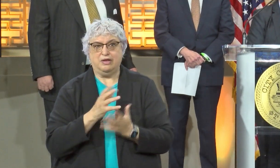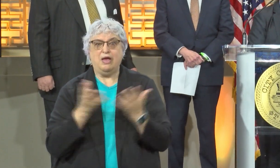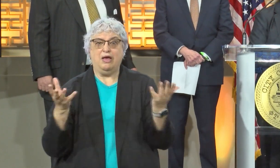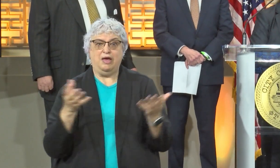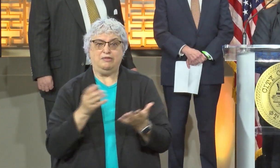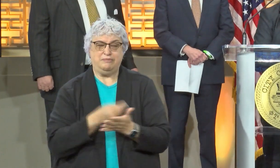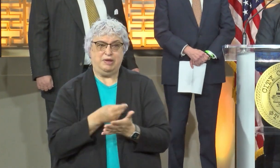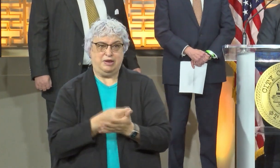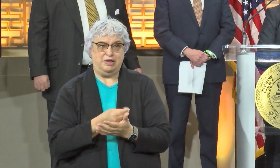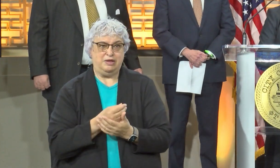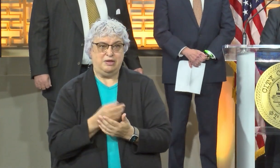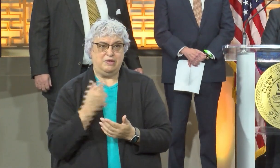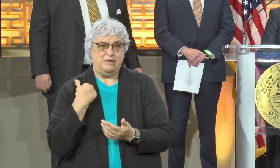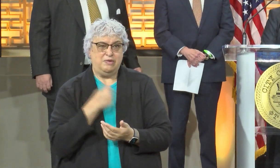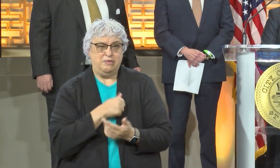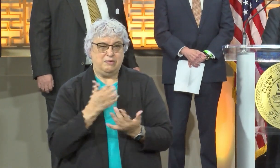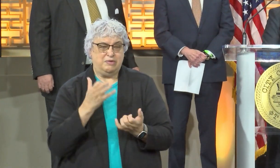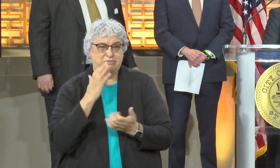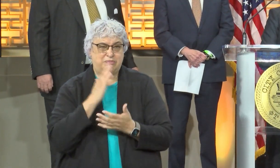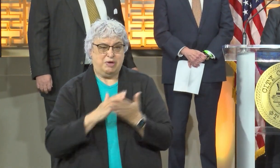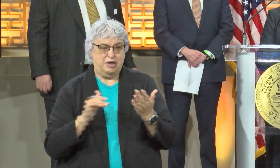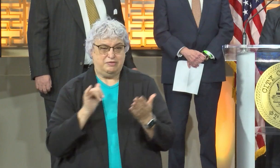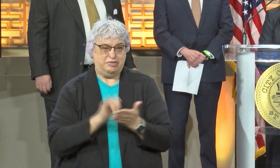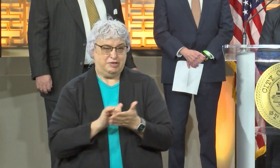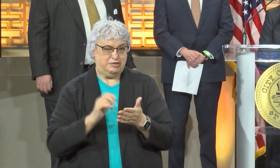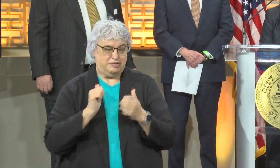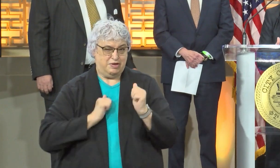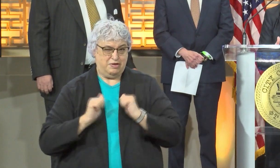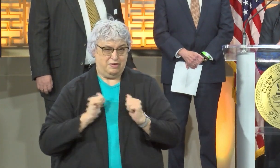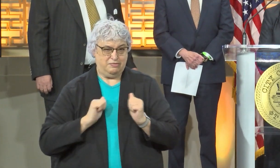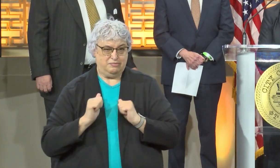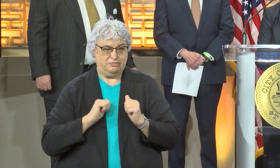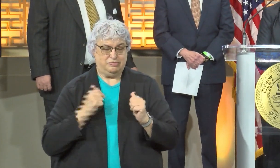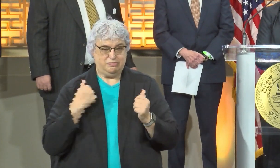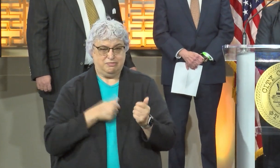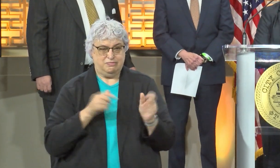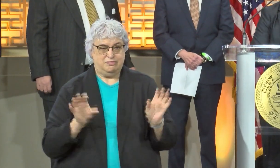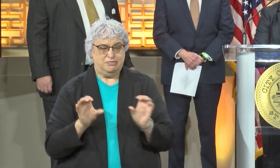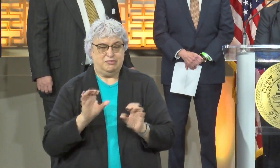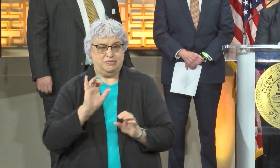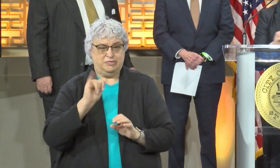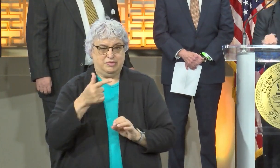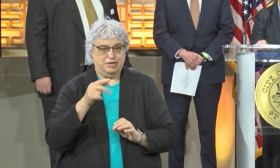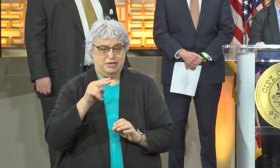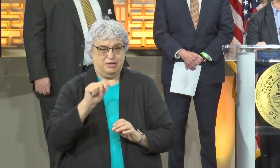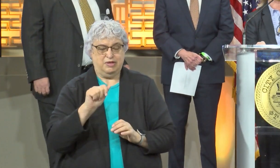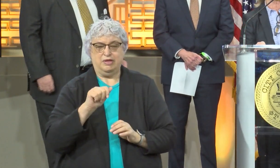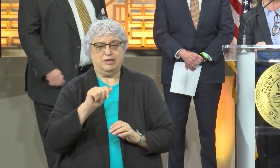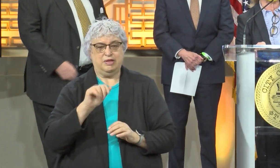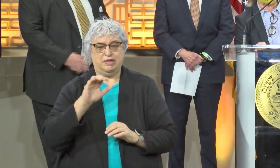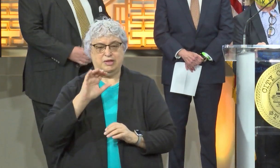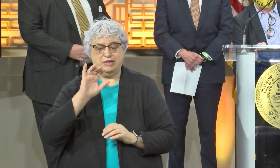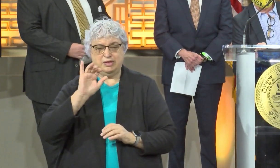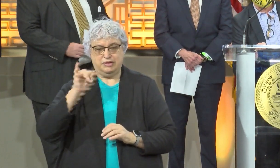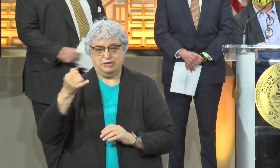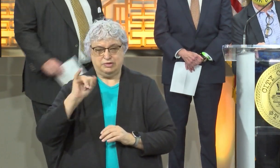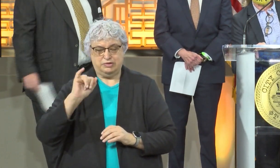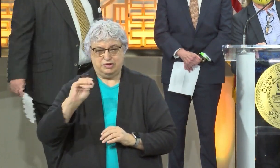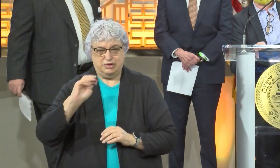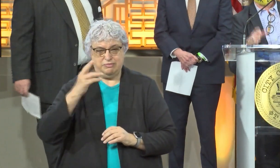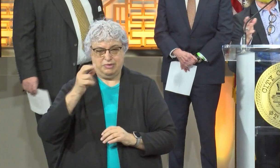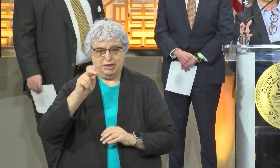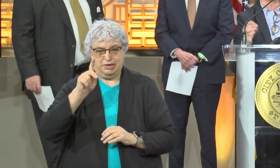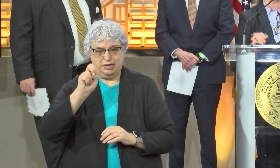be a part of this amazing show, we couldn't do it without them. So without further ado, please welcome Jim Hickey. He's the market leader for South